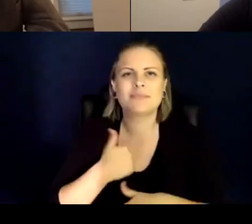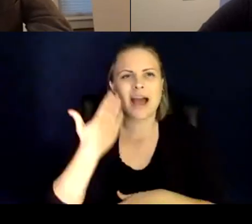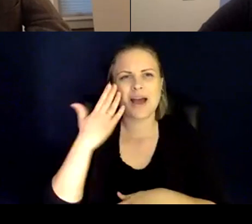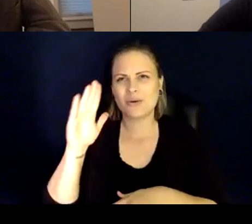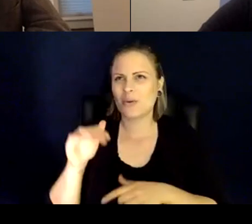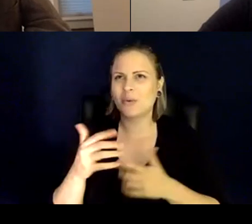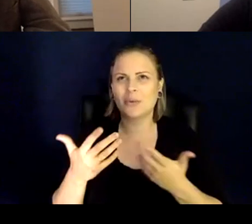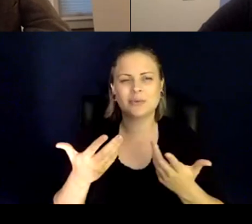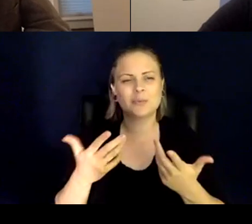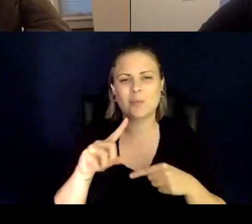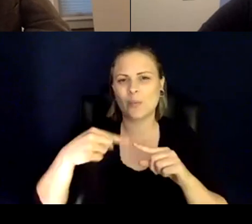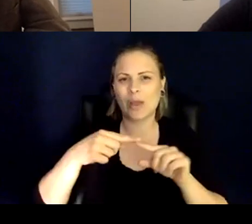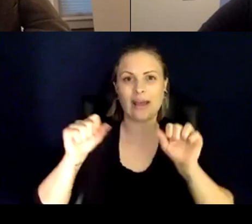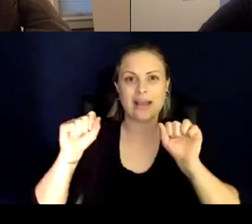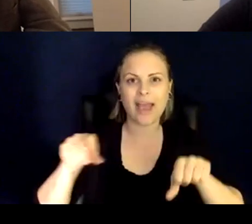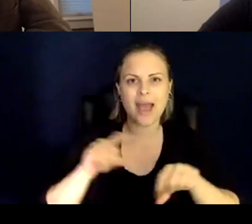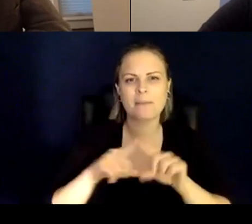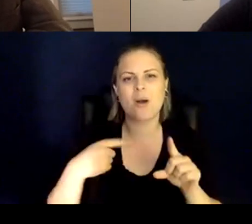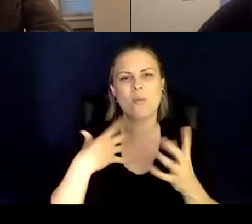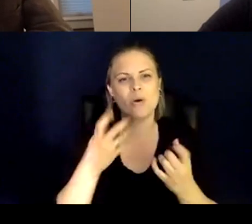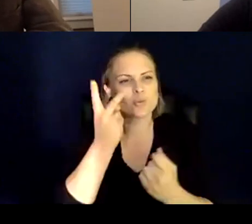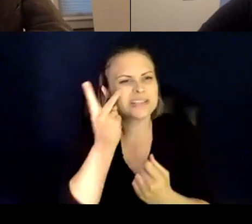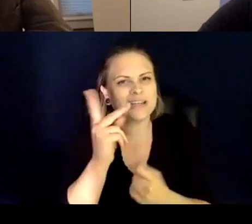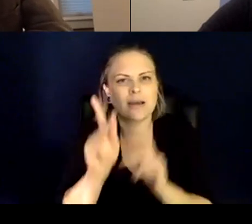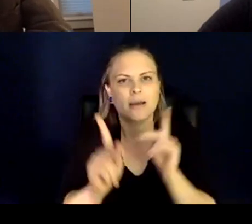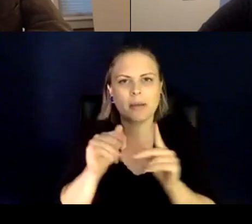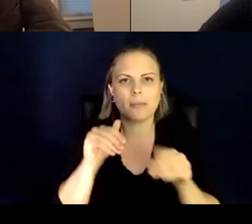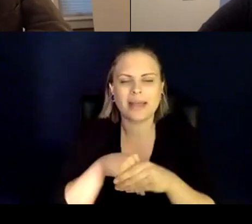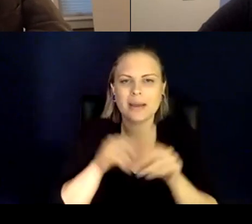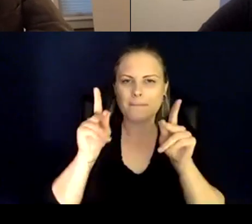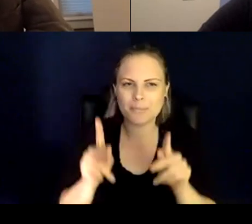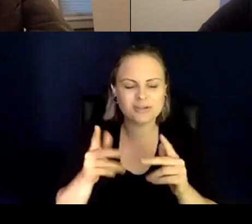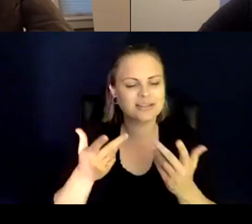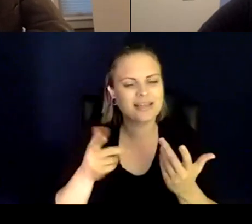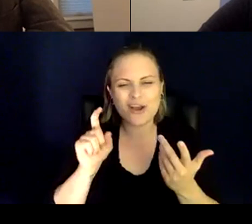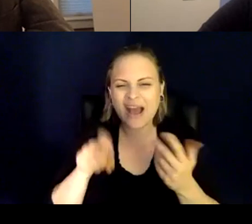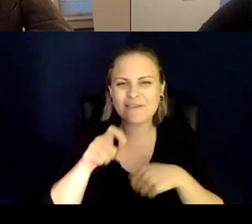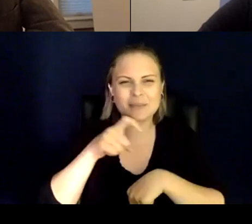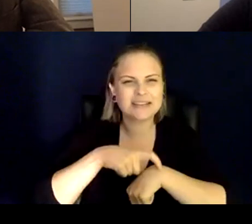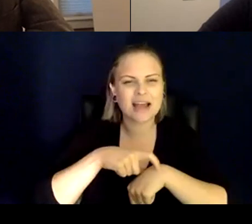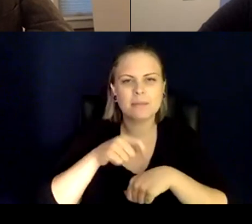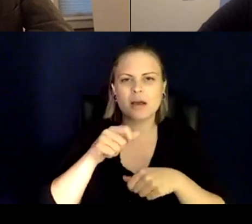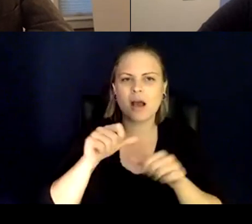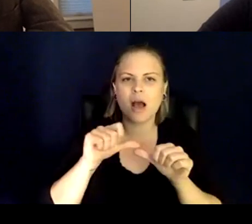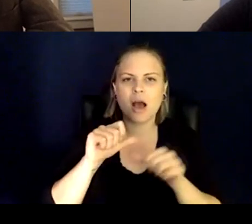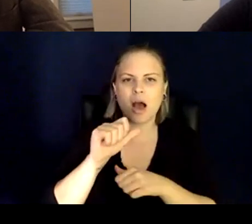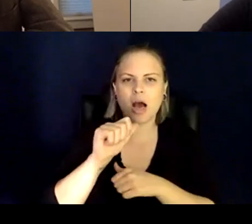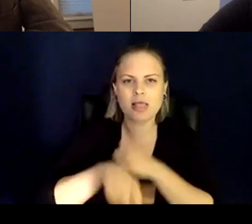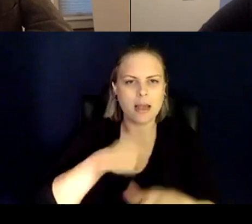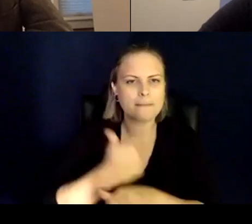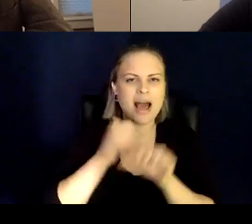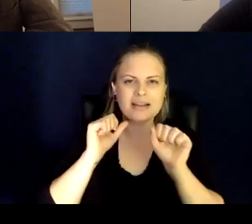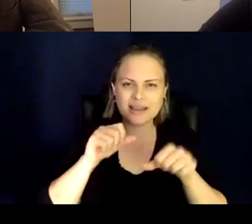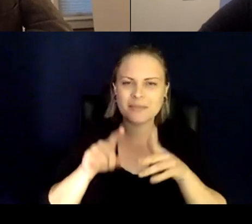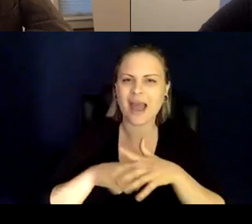that is, I'd like to see people in person, and there's got to be a point when the alumni can be activated again, and we